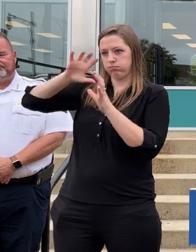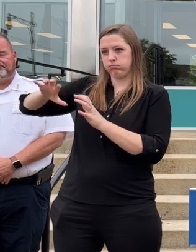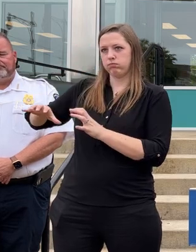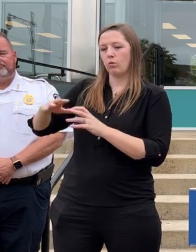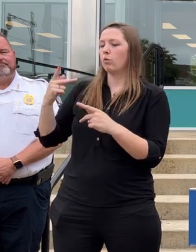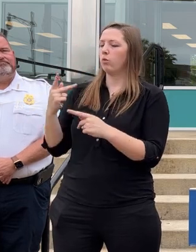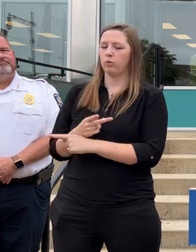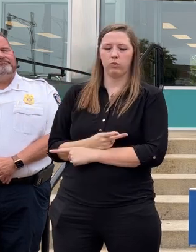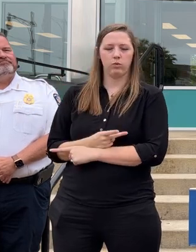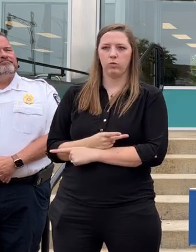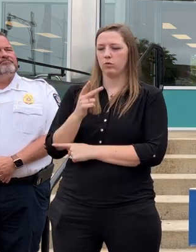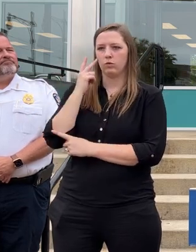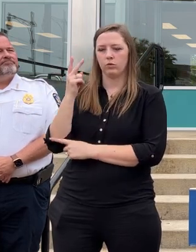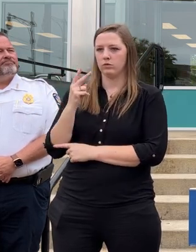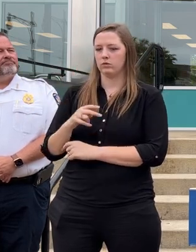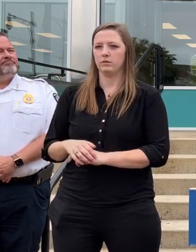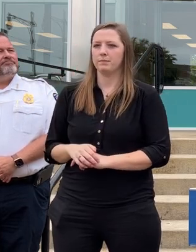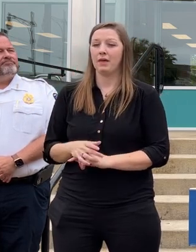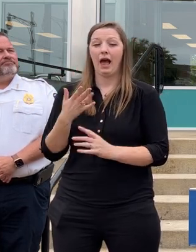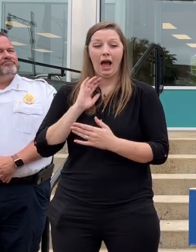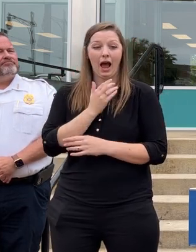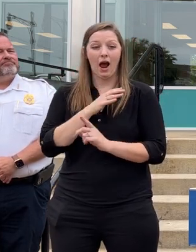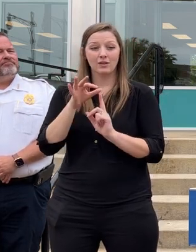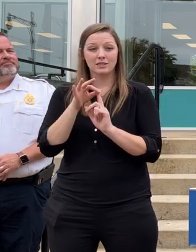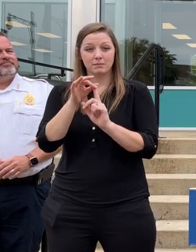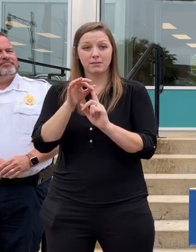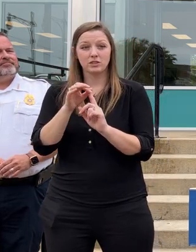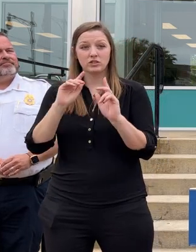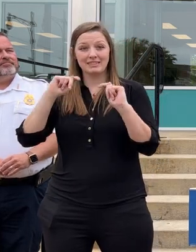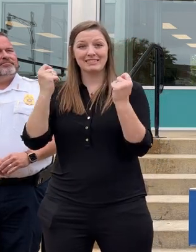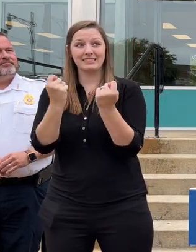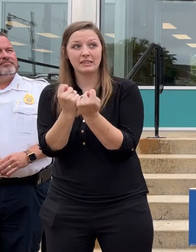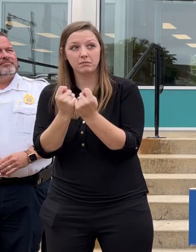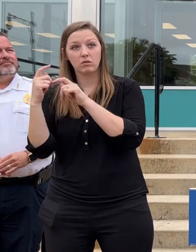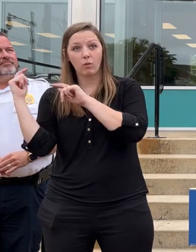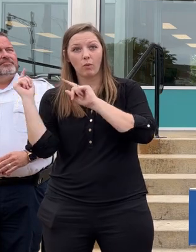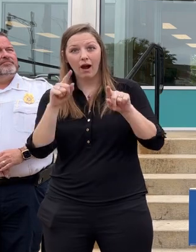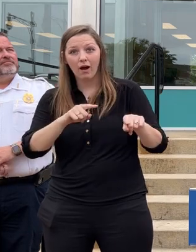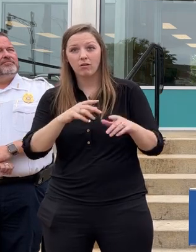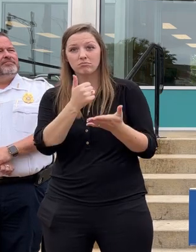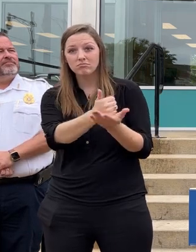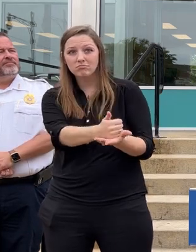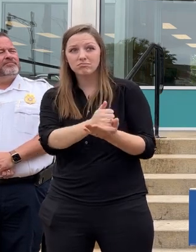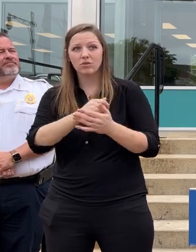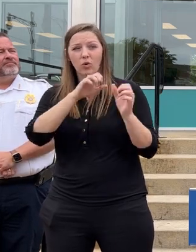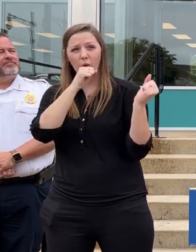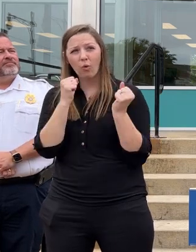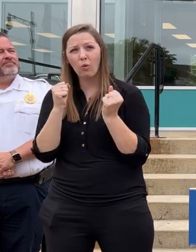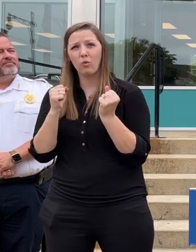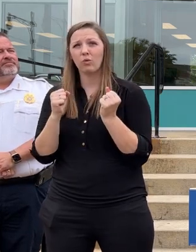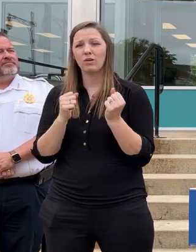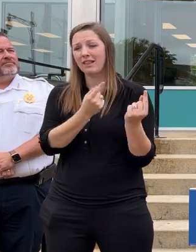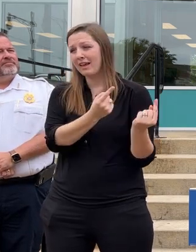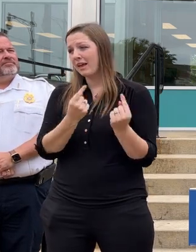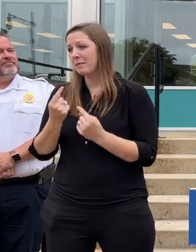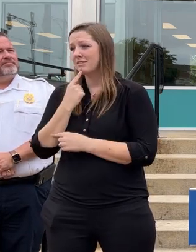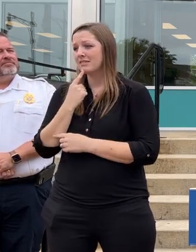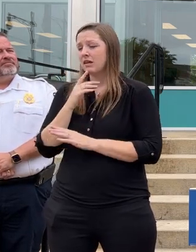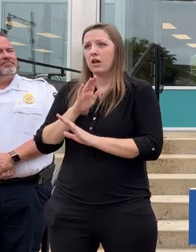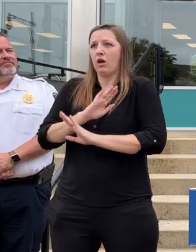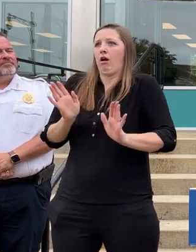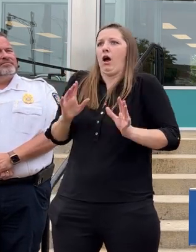worst we've seen. When our special crews that are trained to go out in extreme cold conditions came back and said they don't